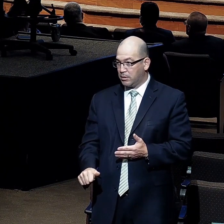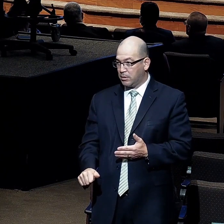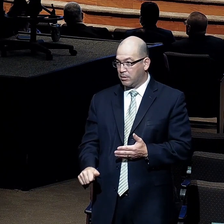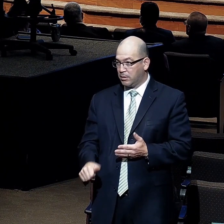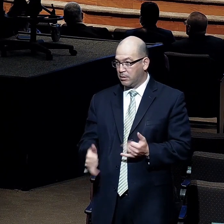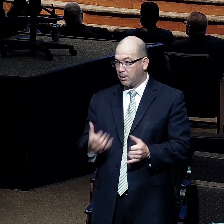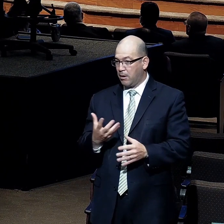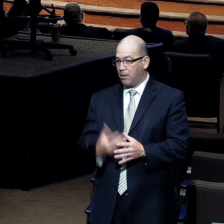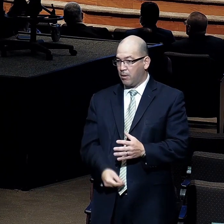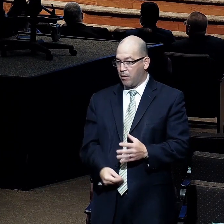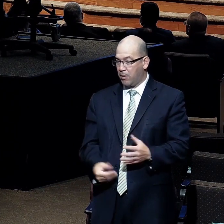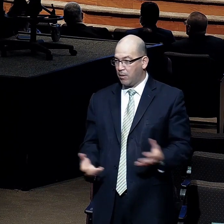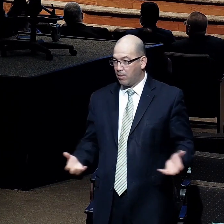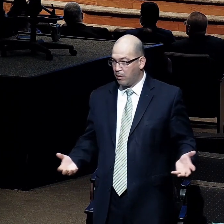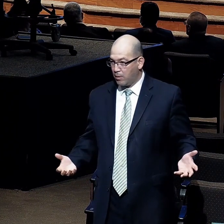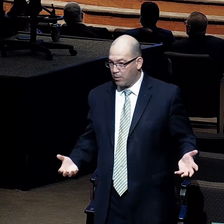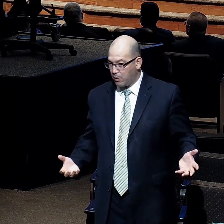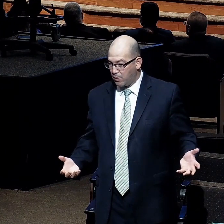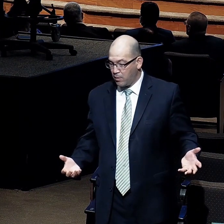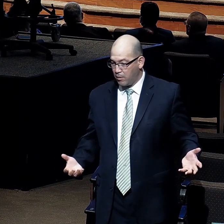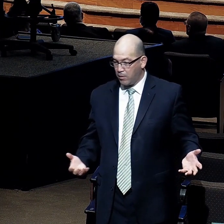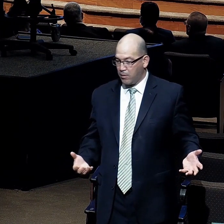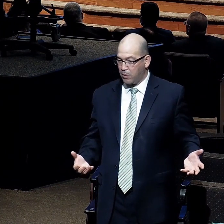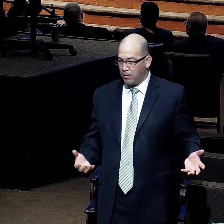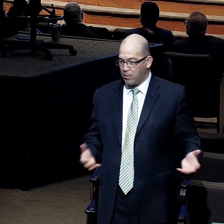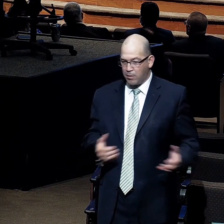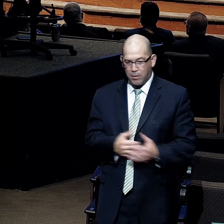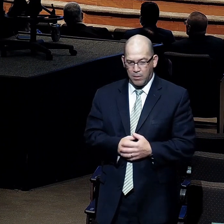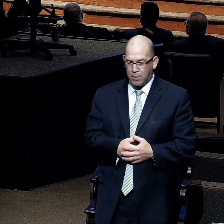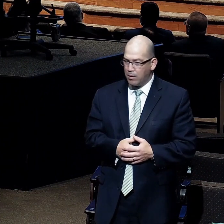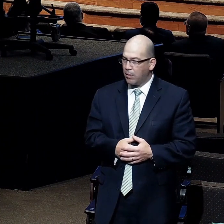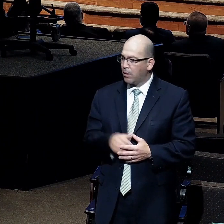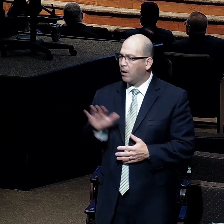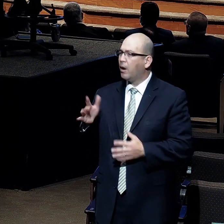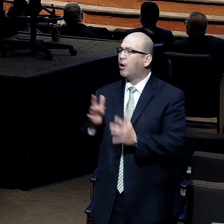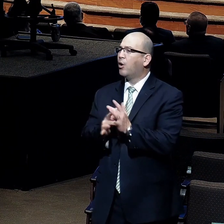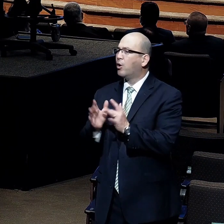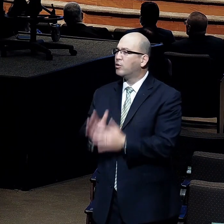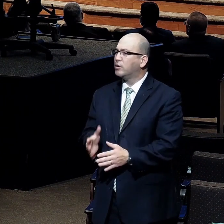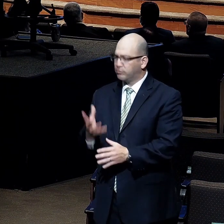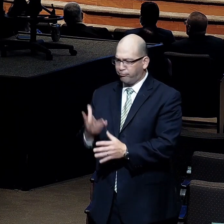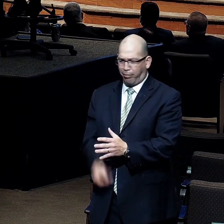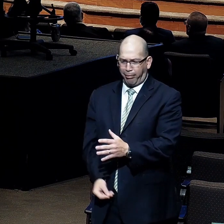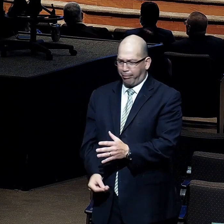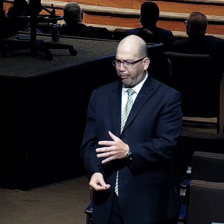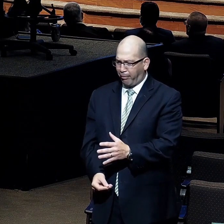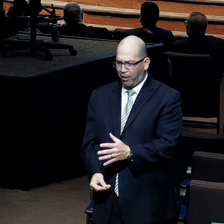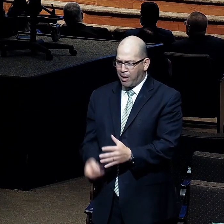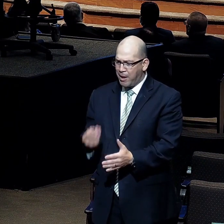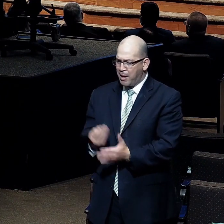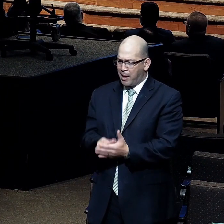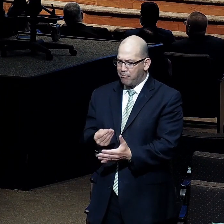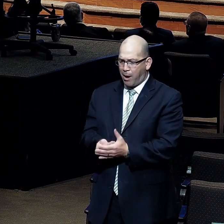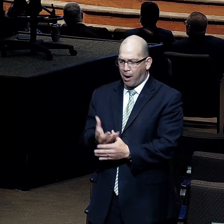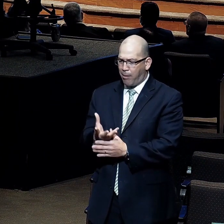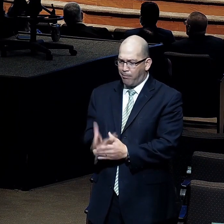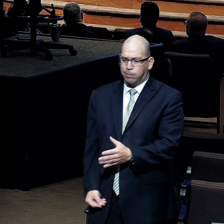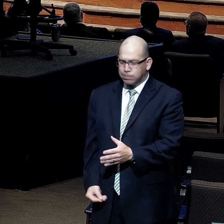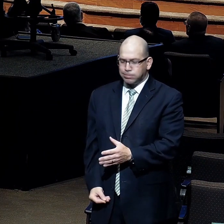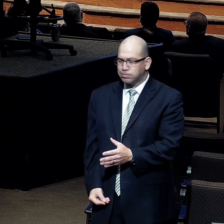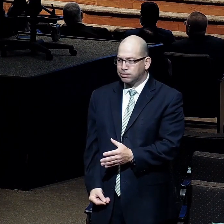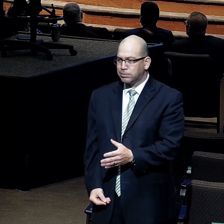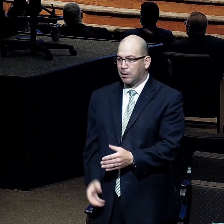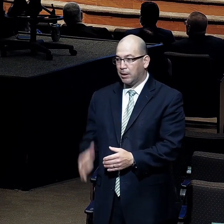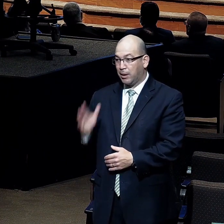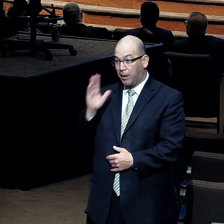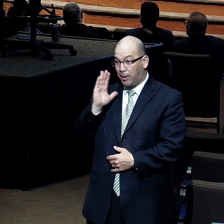wallets, according to the chain analysis. Hey, Christian, it's gone. It's money, it's monetary, it's temporal. What you see,